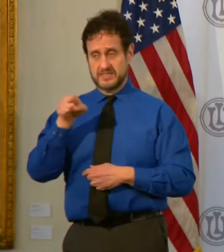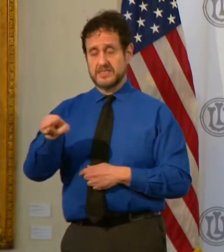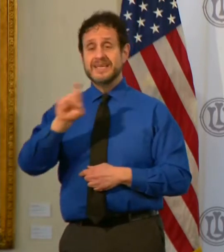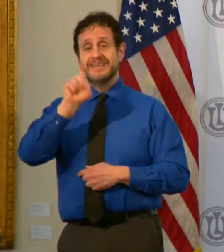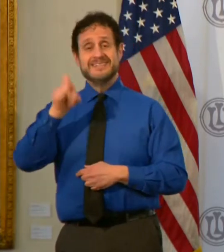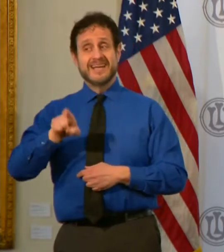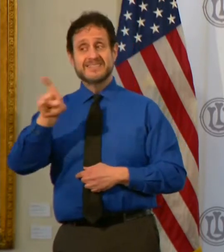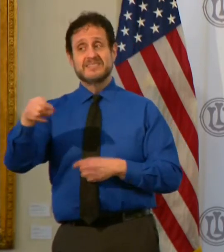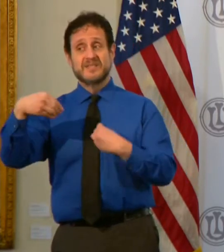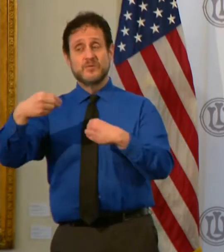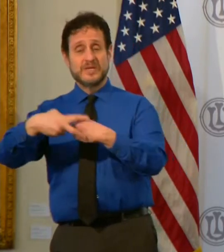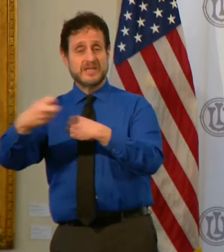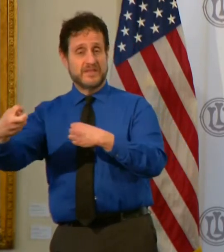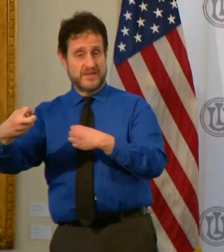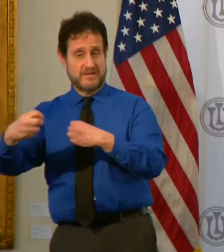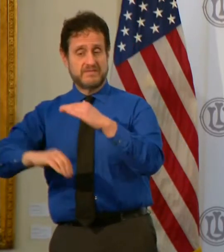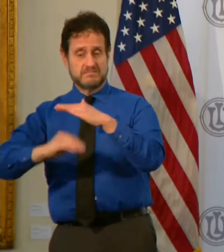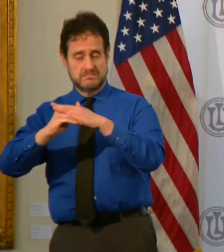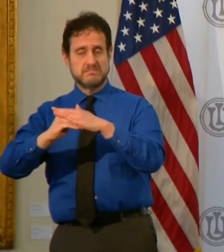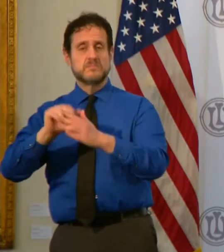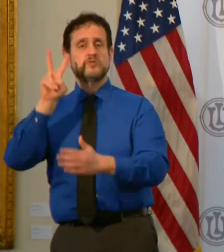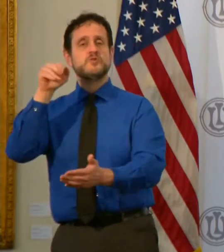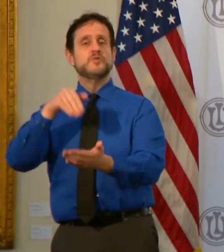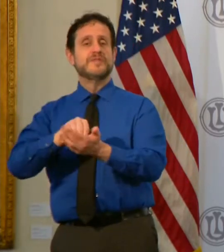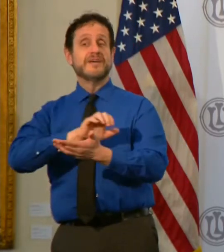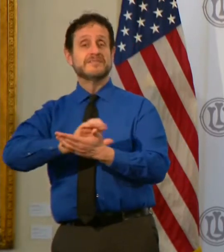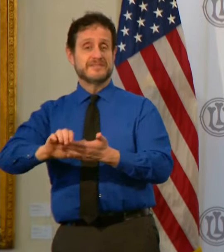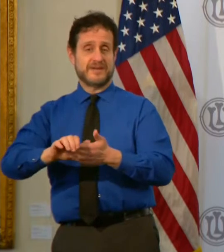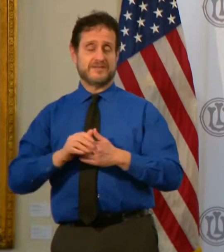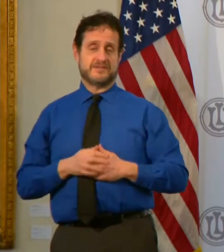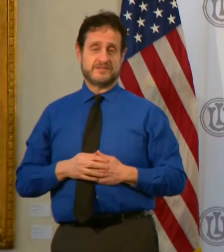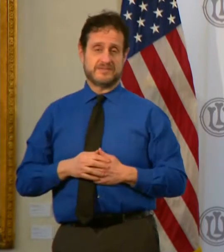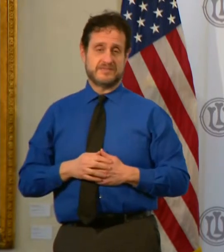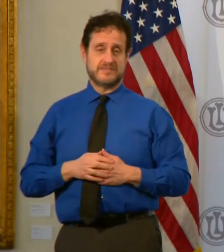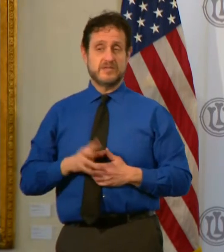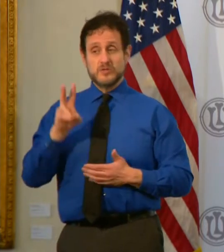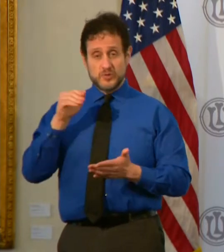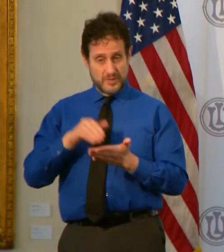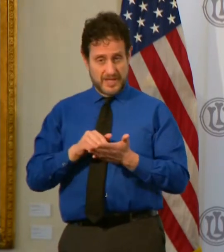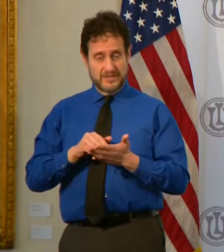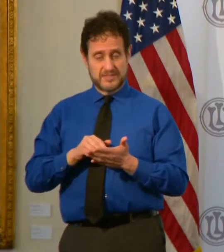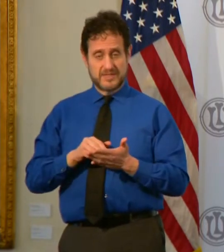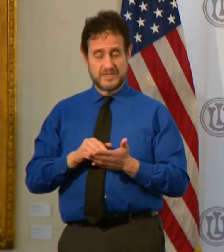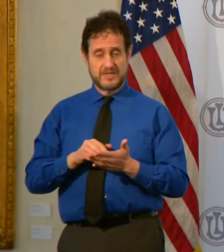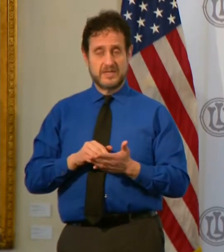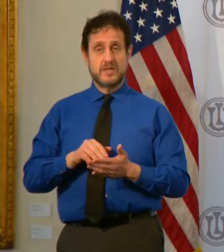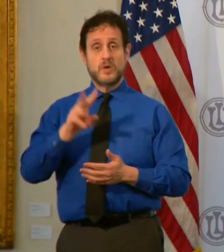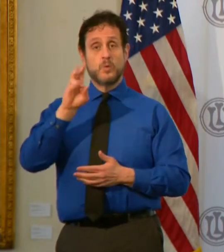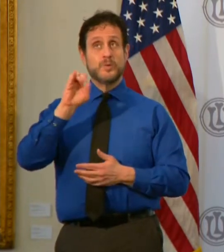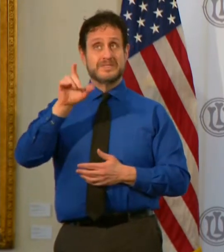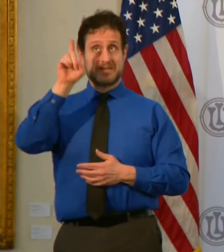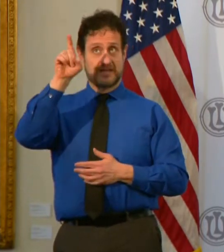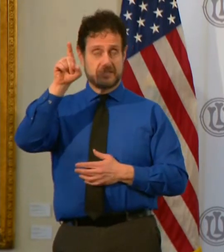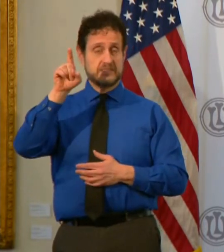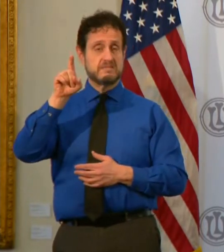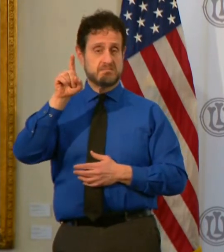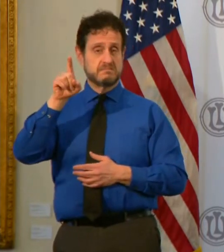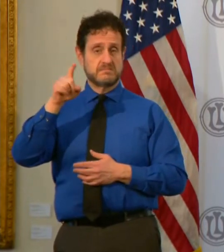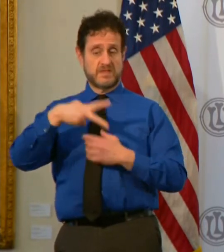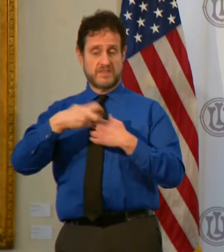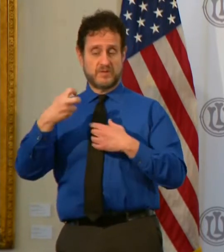Texas's retail theft threshold is $2,000. It's $2,000. Wisconsin's